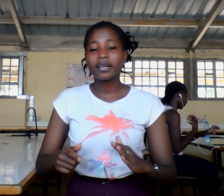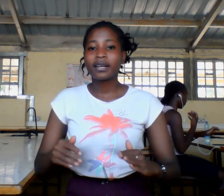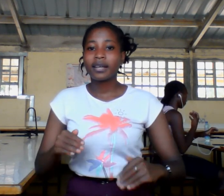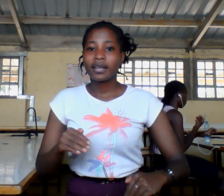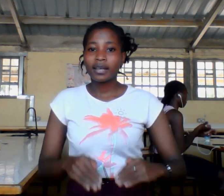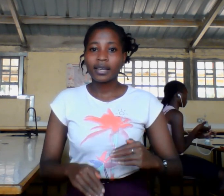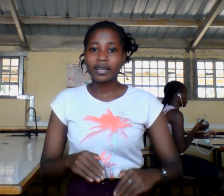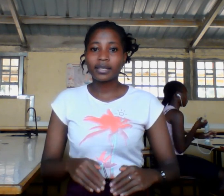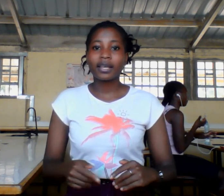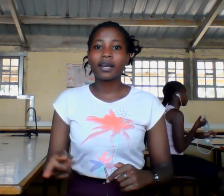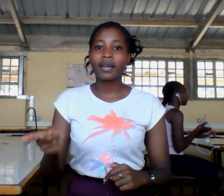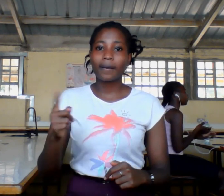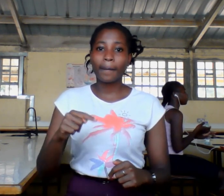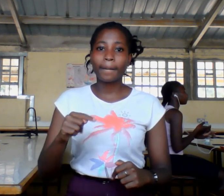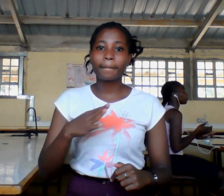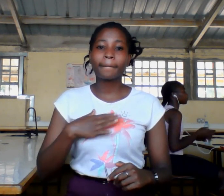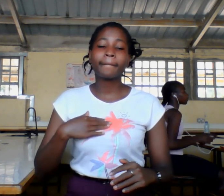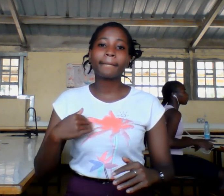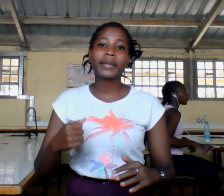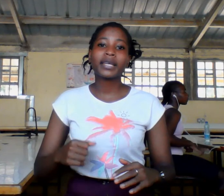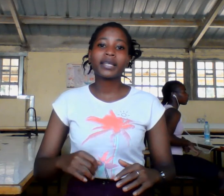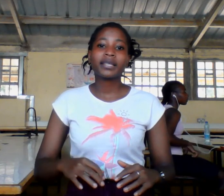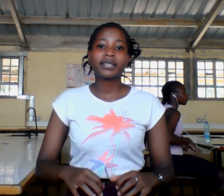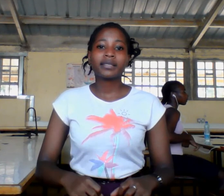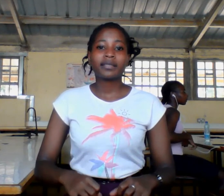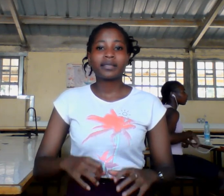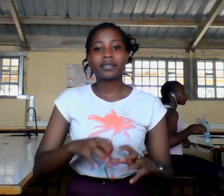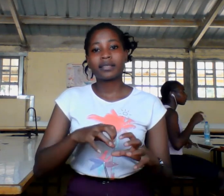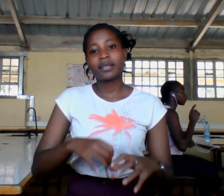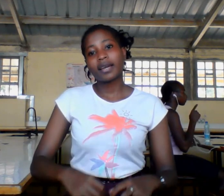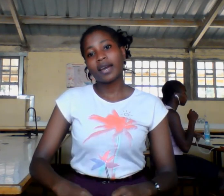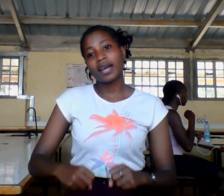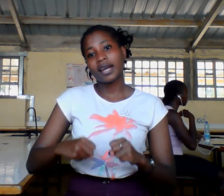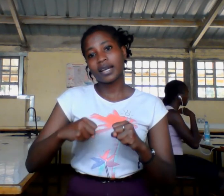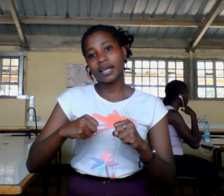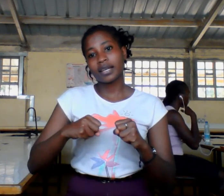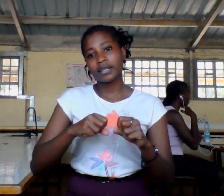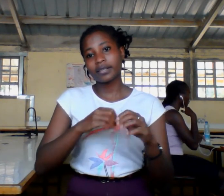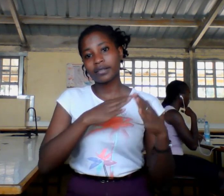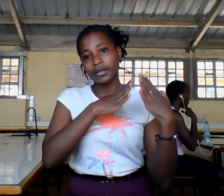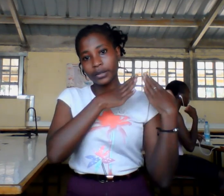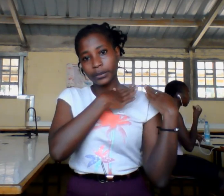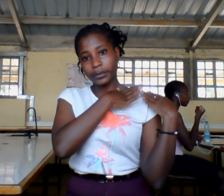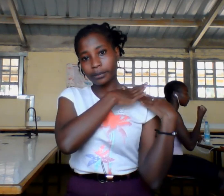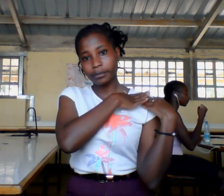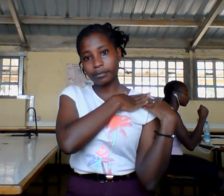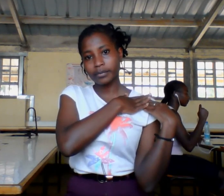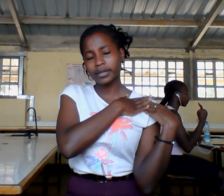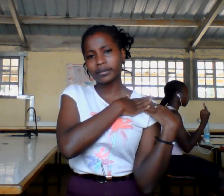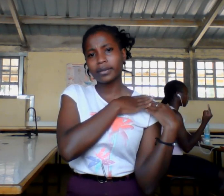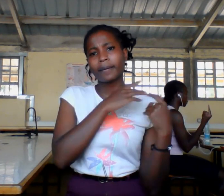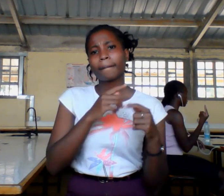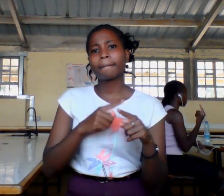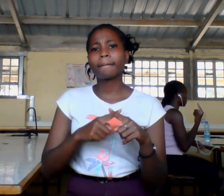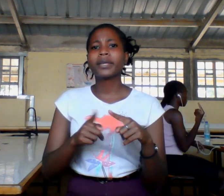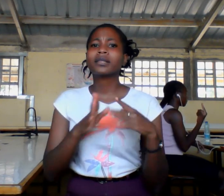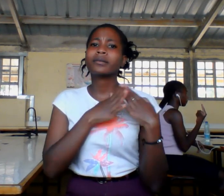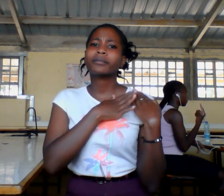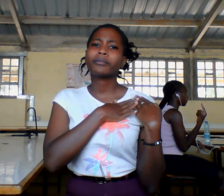returned back and carried the burden. It was heavier than before. "How comes it so heavy? What meat has it